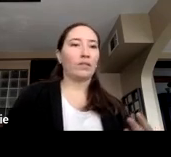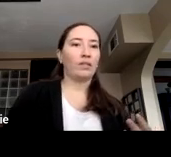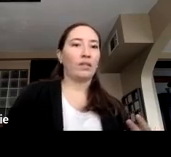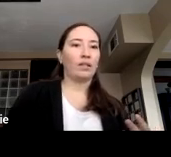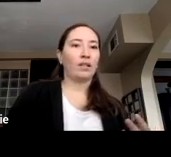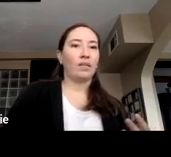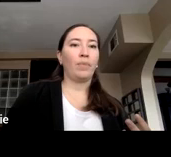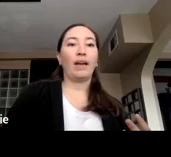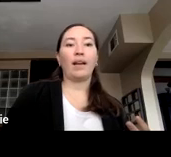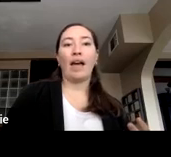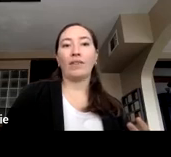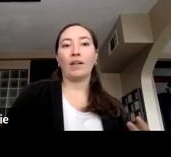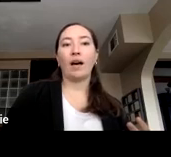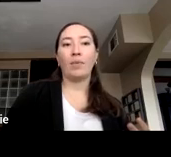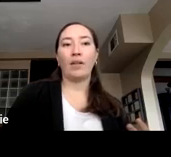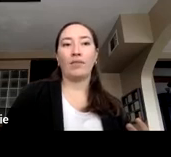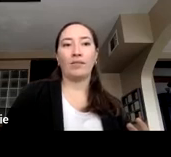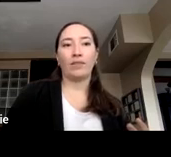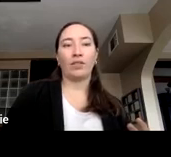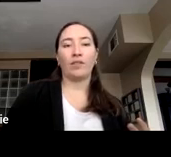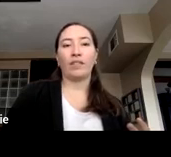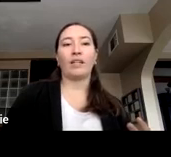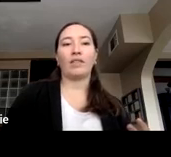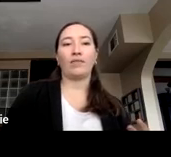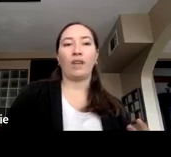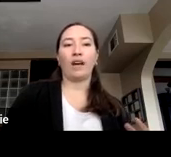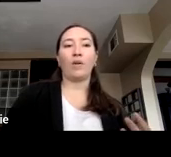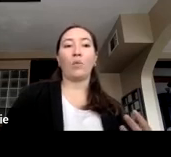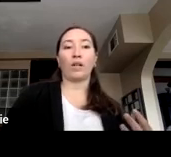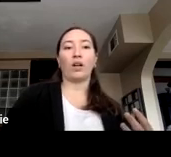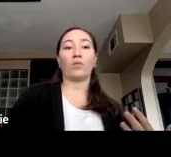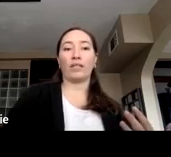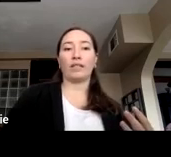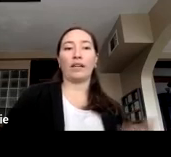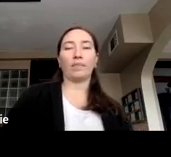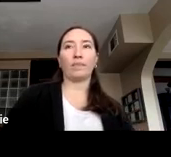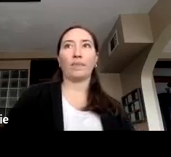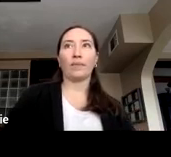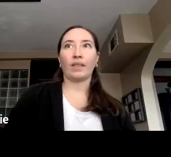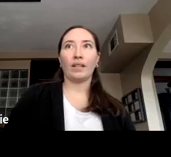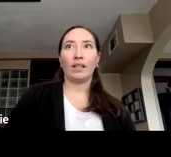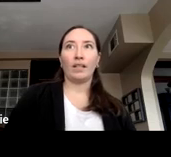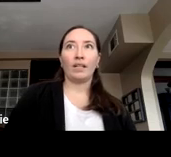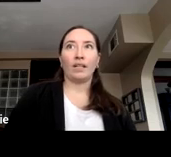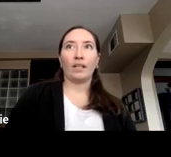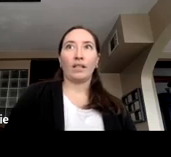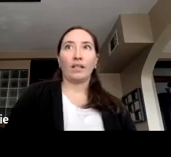surveys, but I have a couple of different surveys that I've worked on recently.